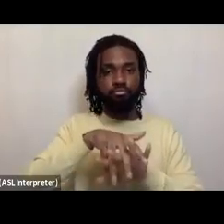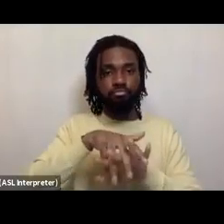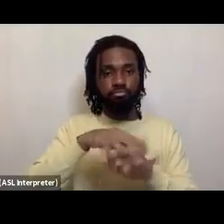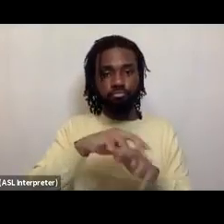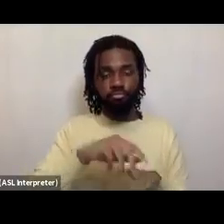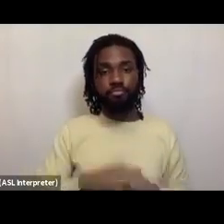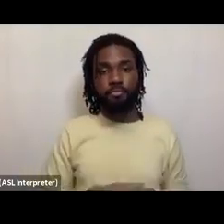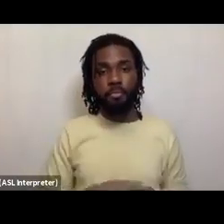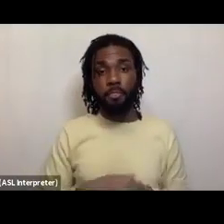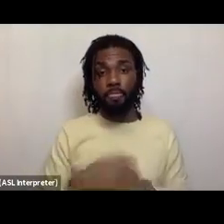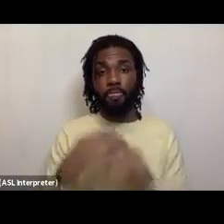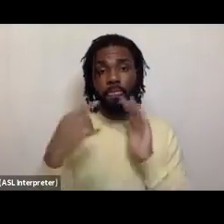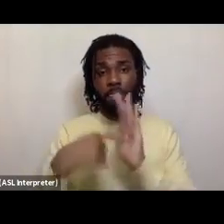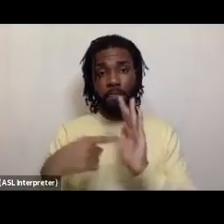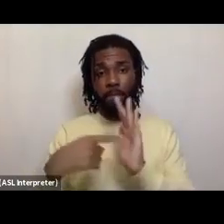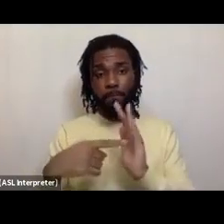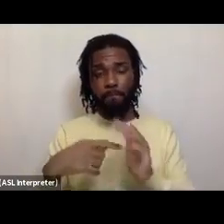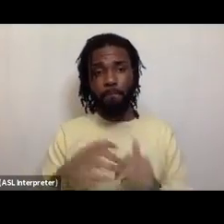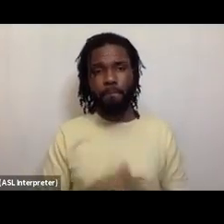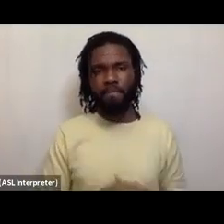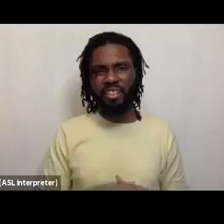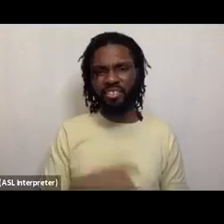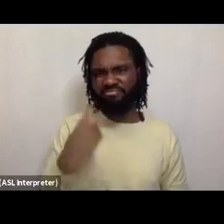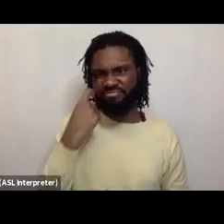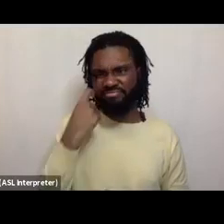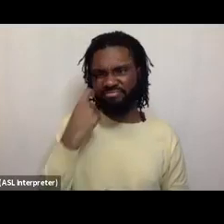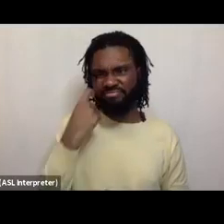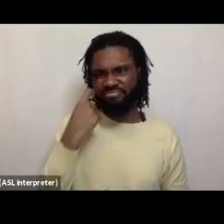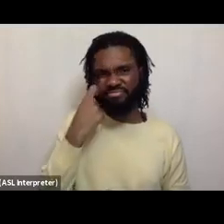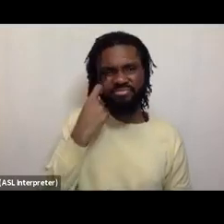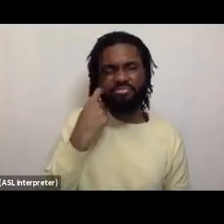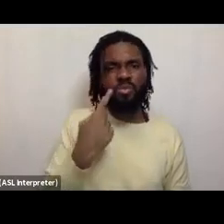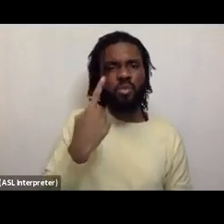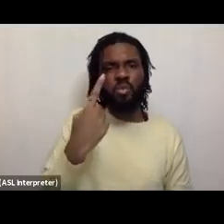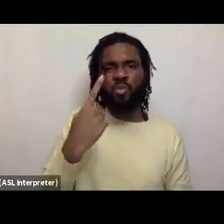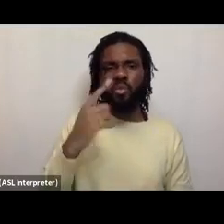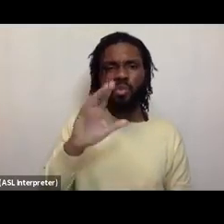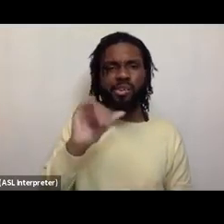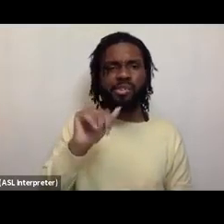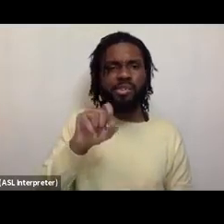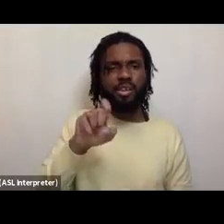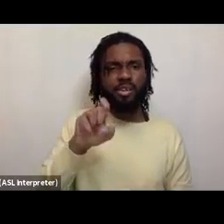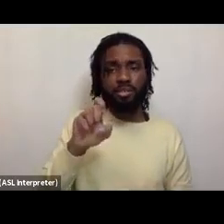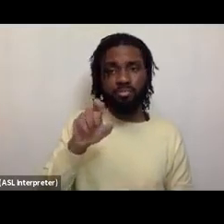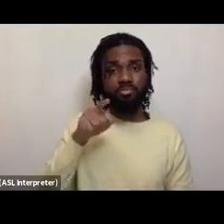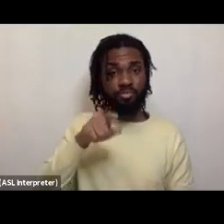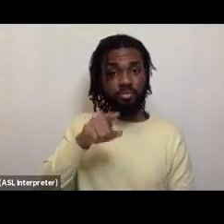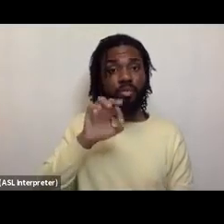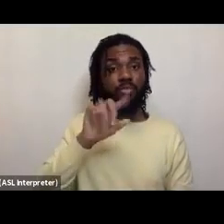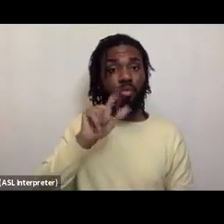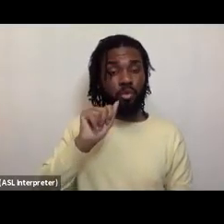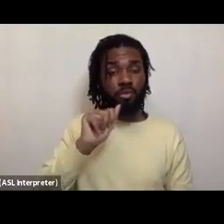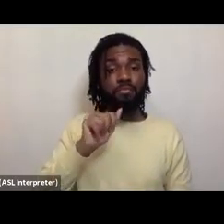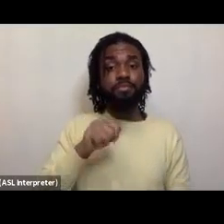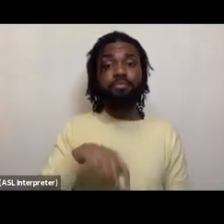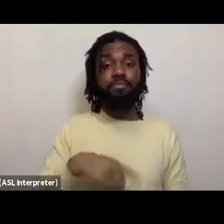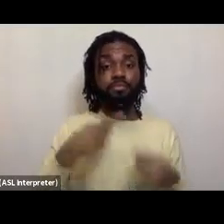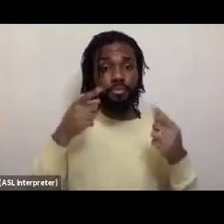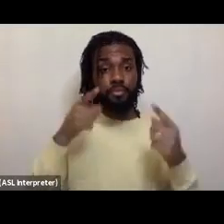example. Not that long ago, there was a case in Florida where a Black woman